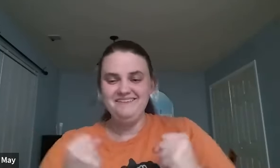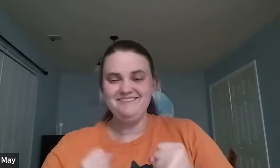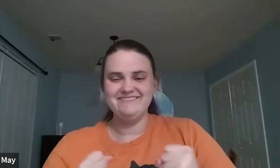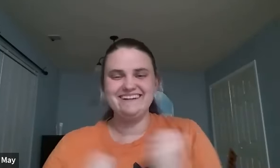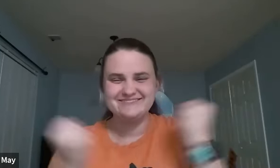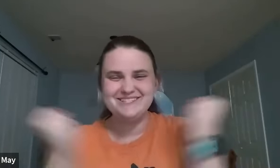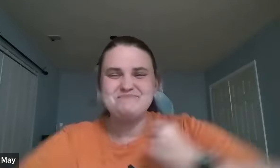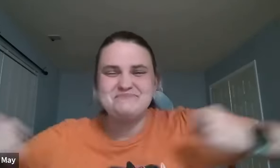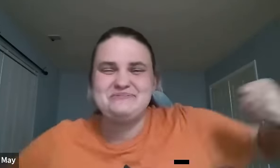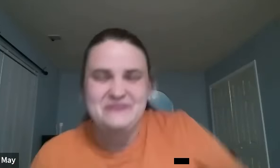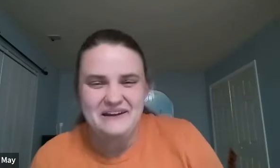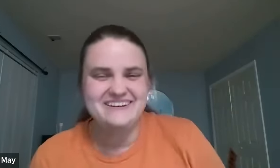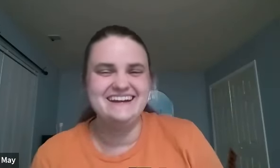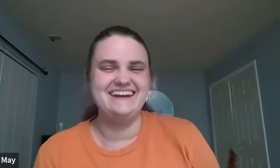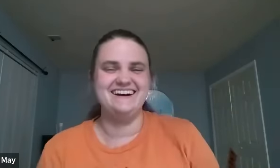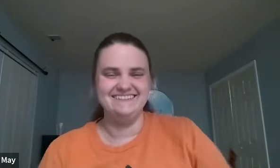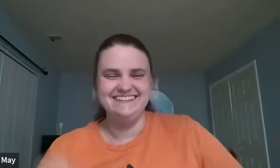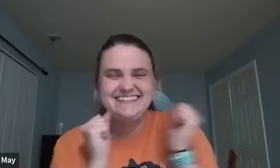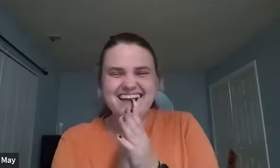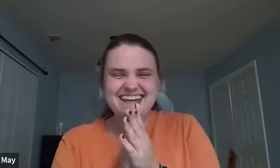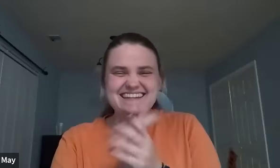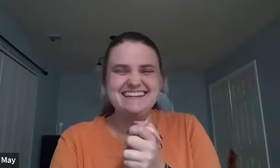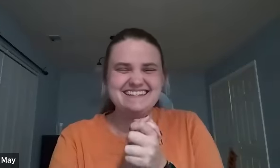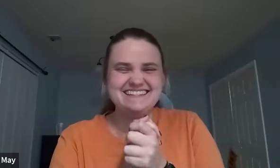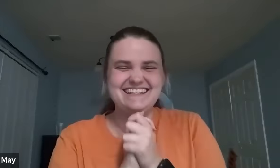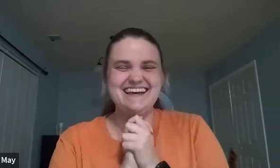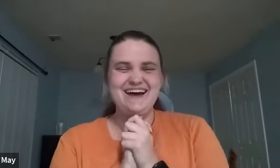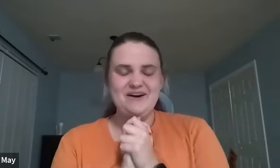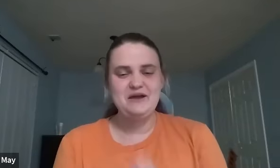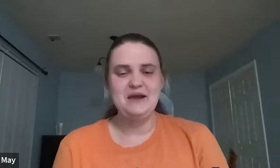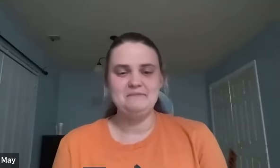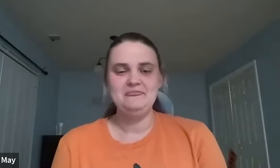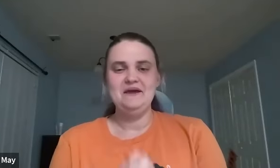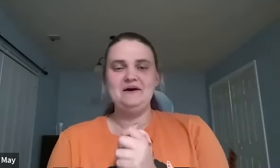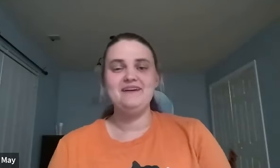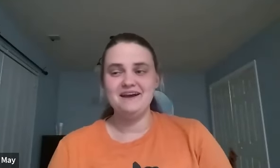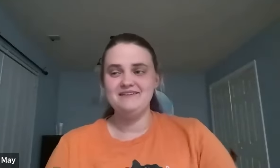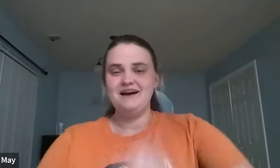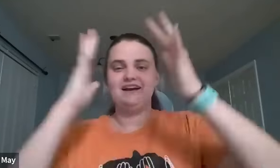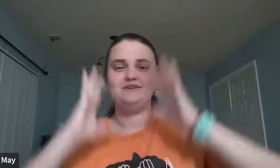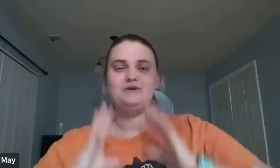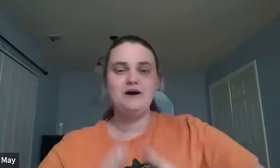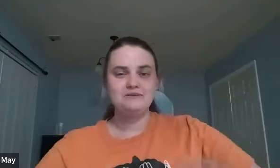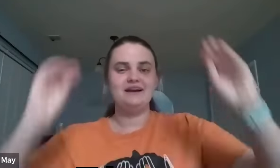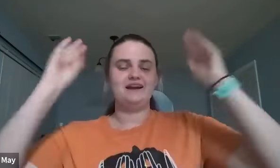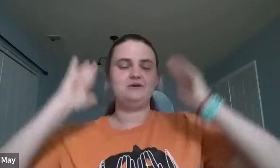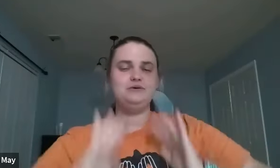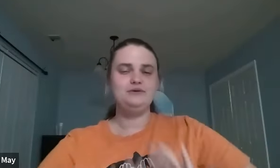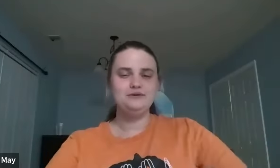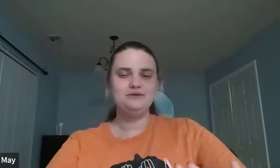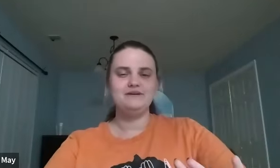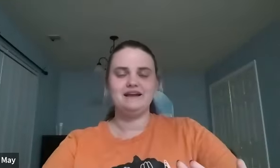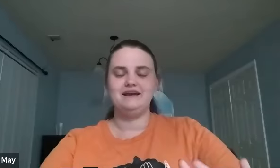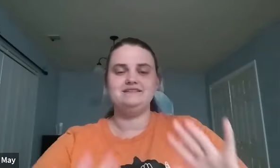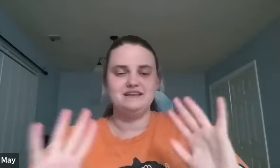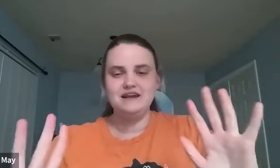my gosh, I'm so proud right now. Yes. Okay. I gotta calm. Guys, I cannot